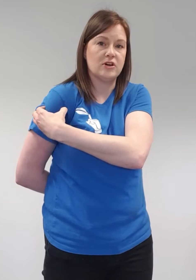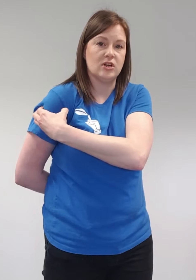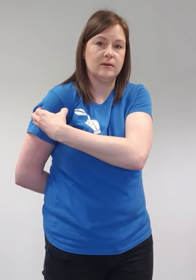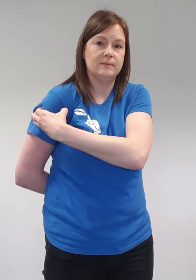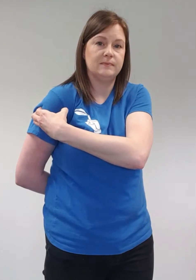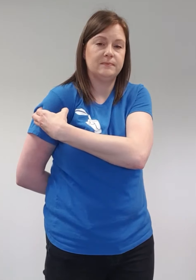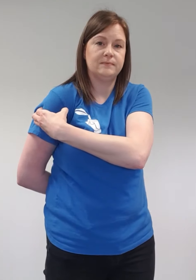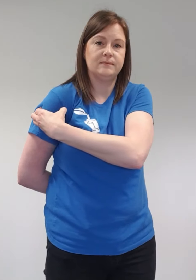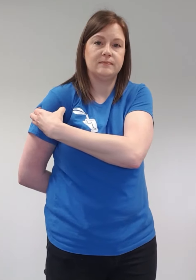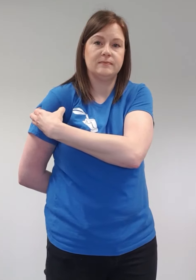pressure.